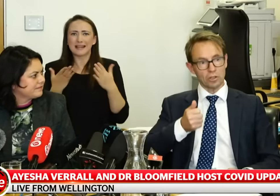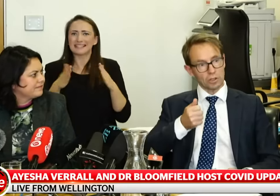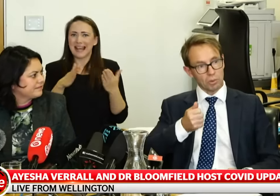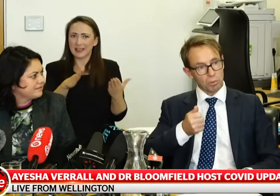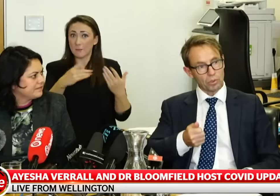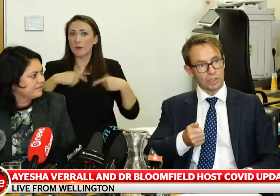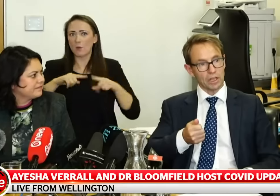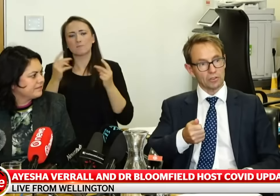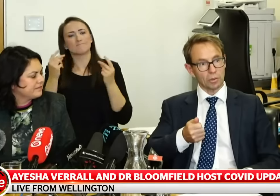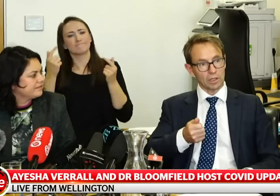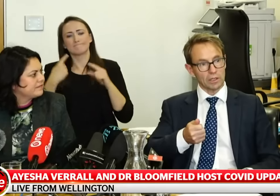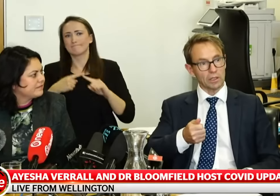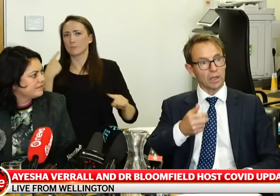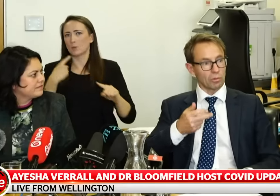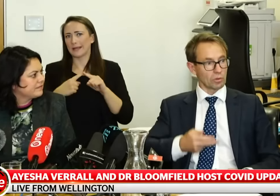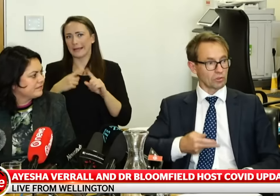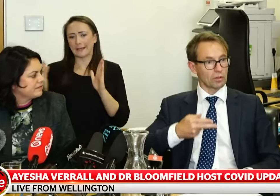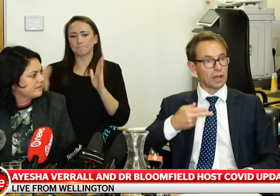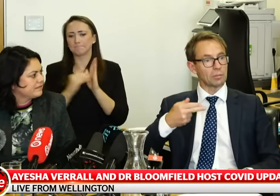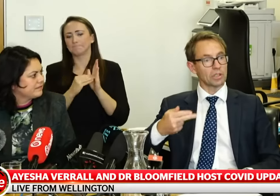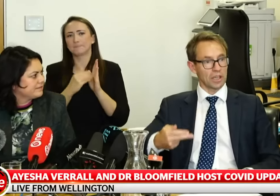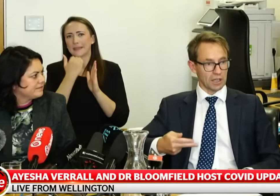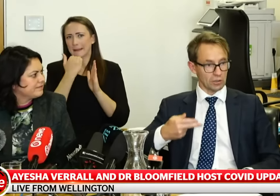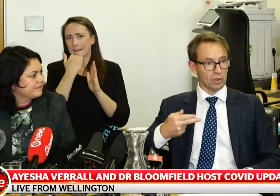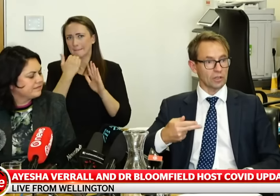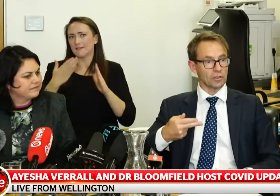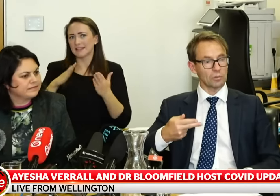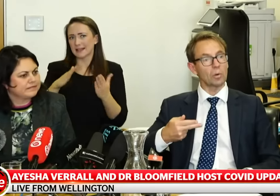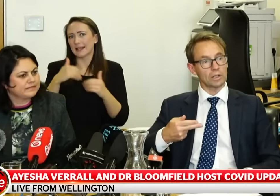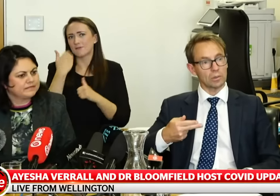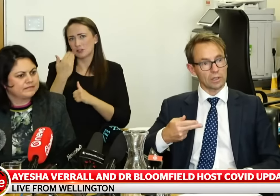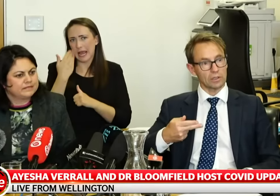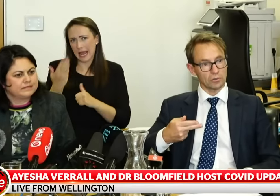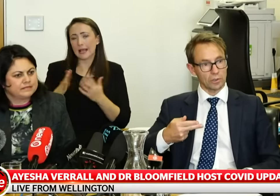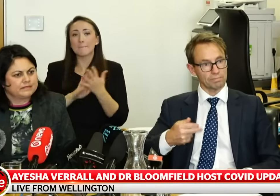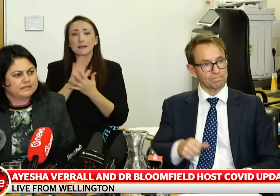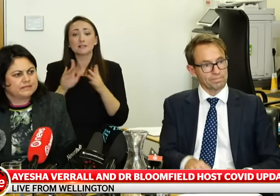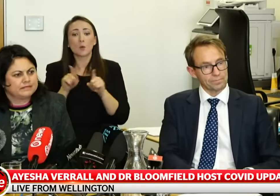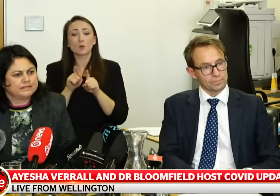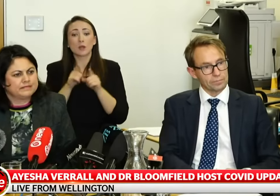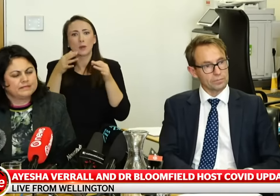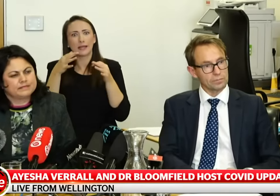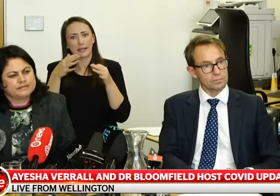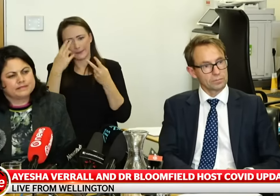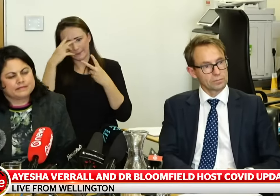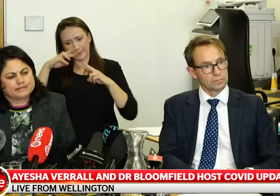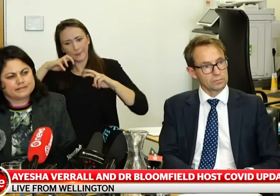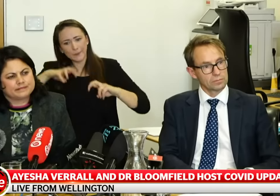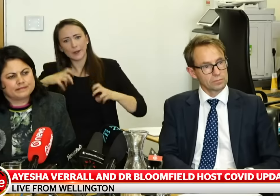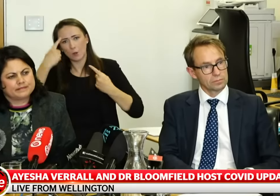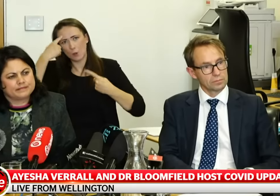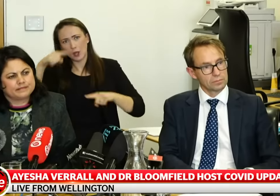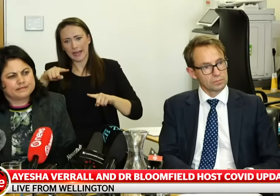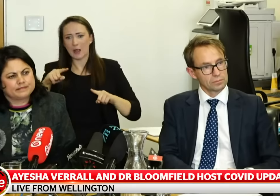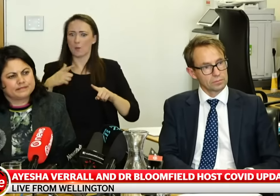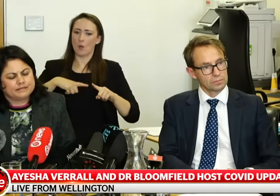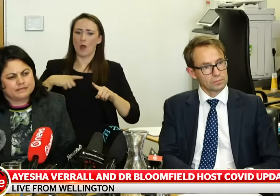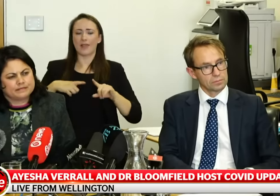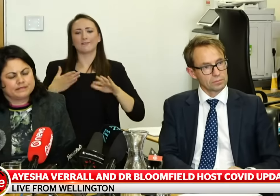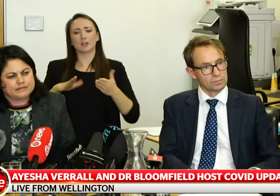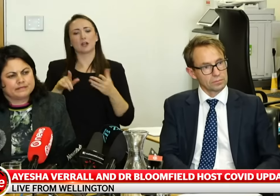we're not only reporting ours quickly, we're also able to categorise them quite quickly as well. So in terms of, I suppose, the public